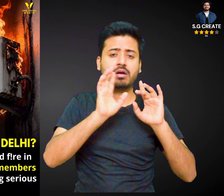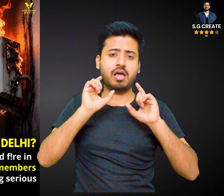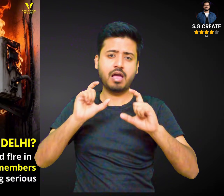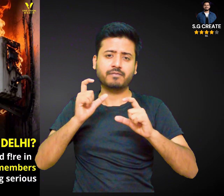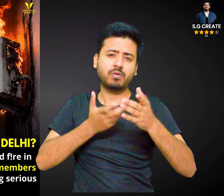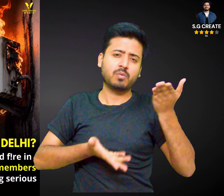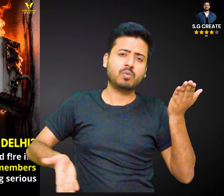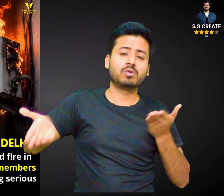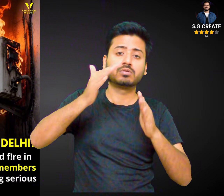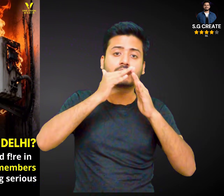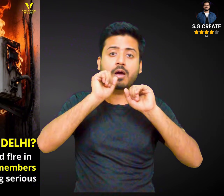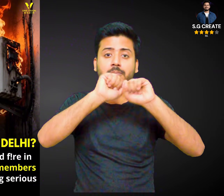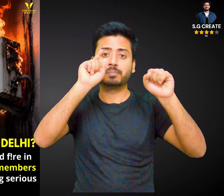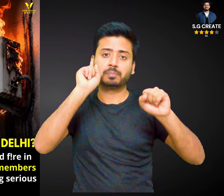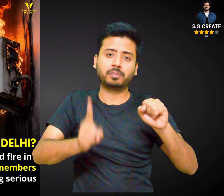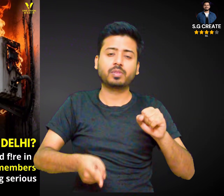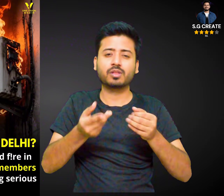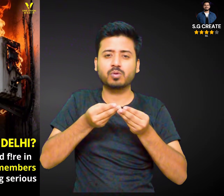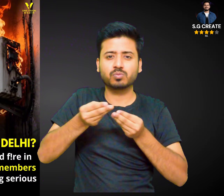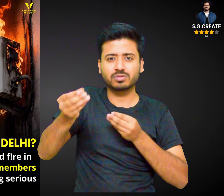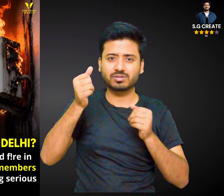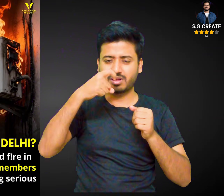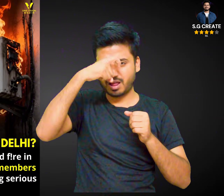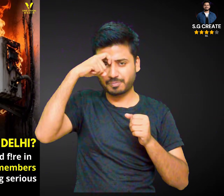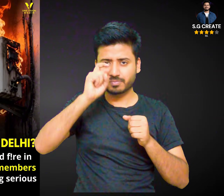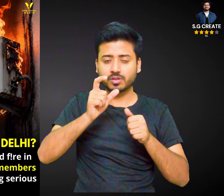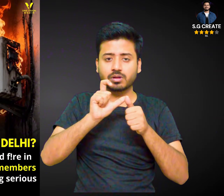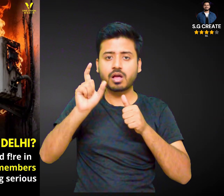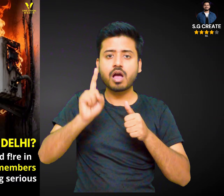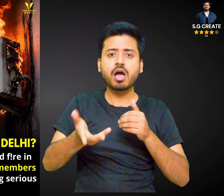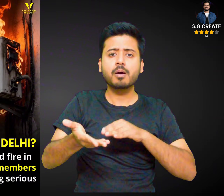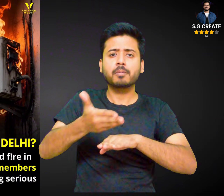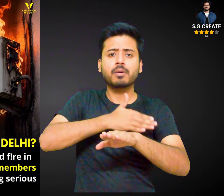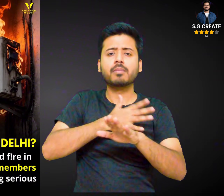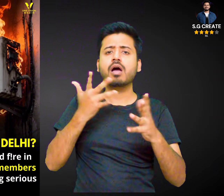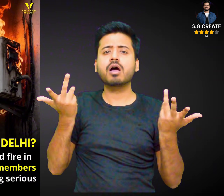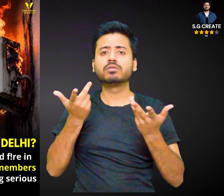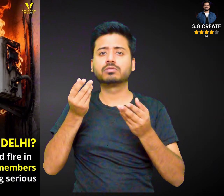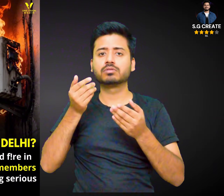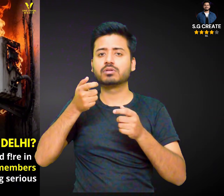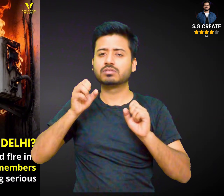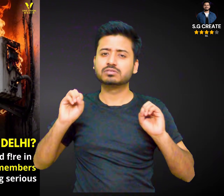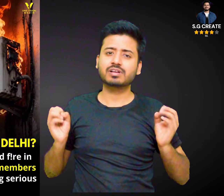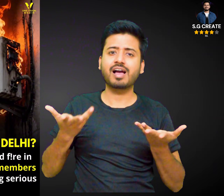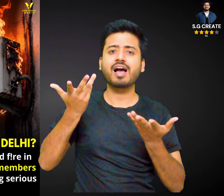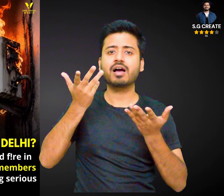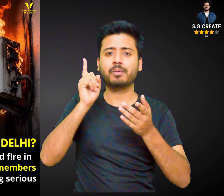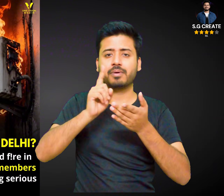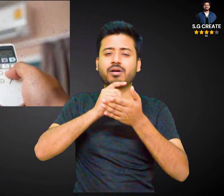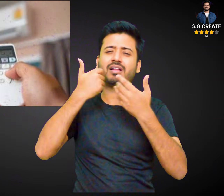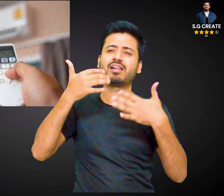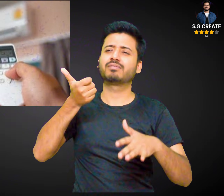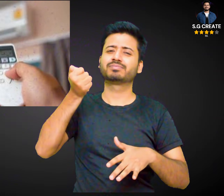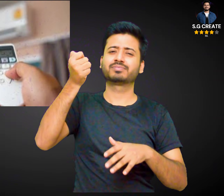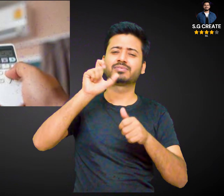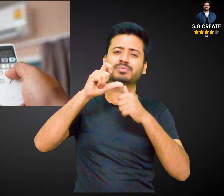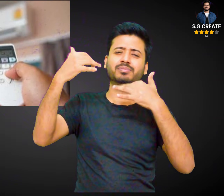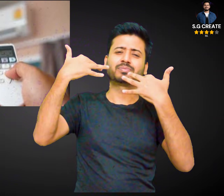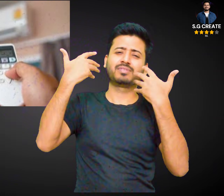gas mismatch. Faulty gas charging or low refrigerant levels cause highly dangerous internal pressure imbalances.